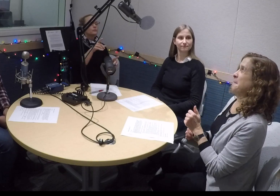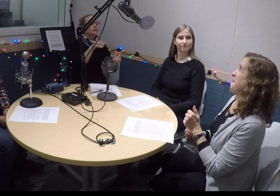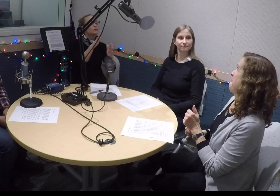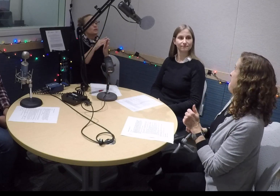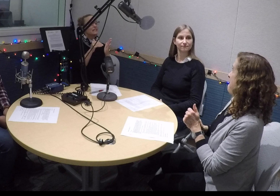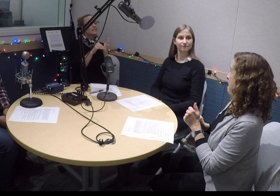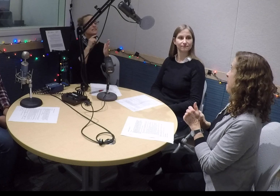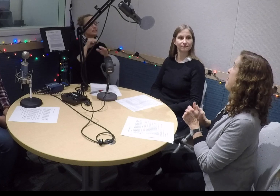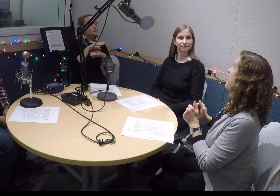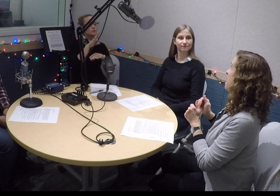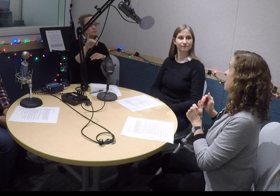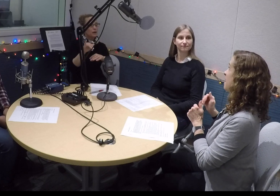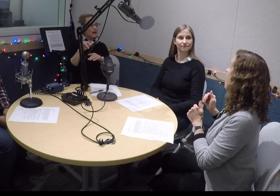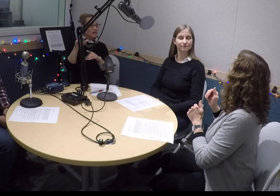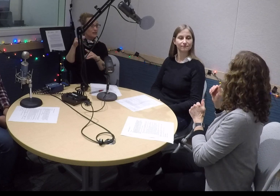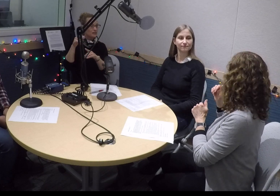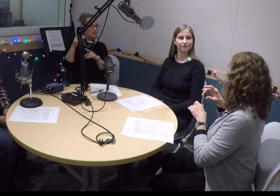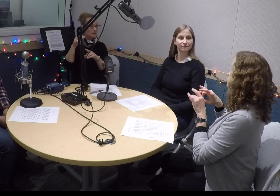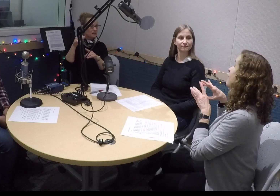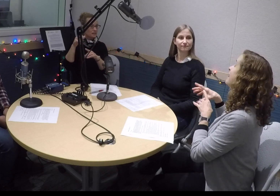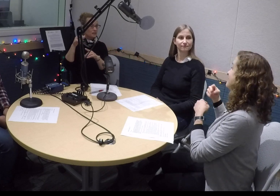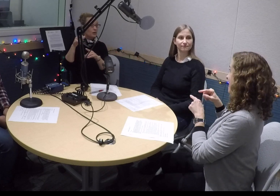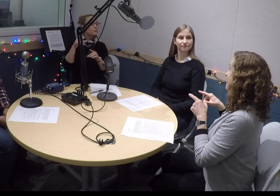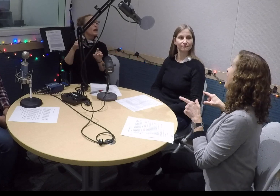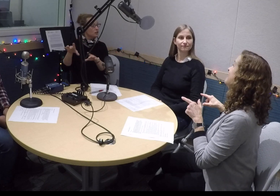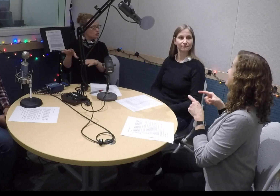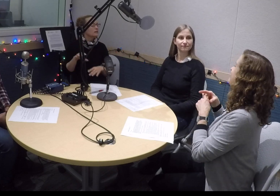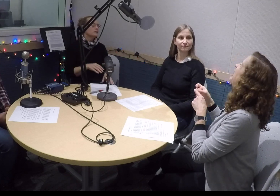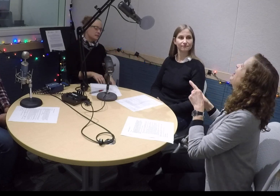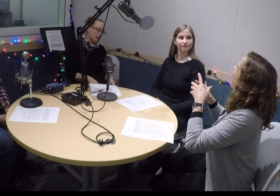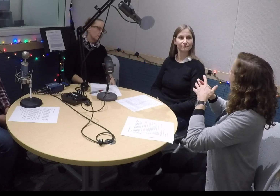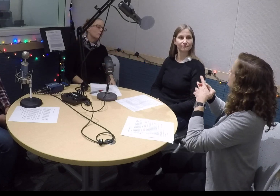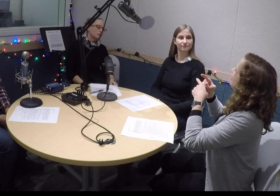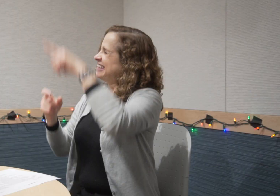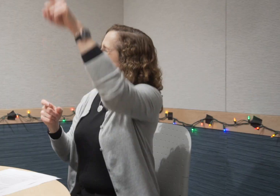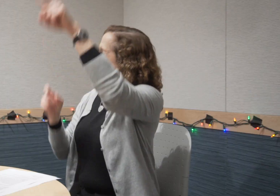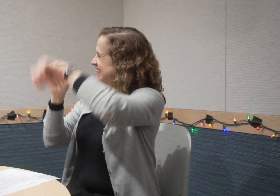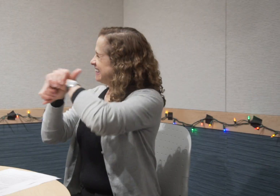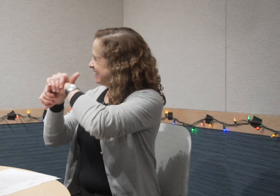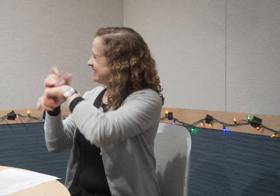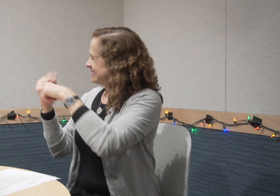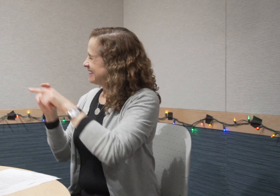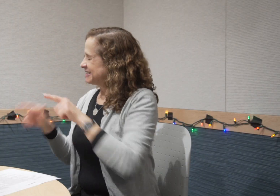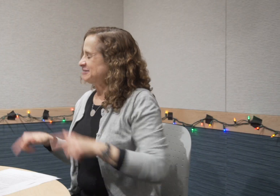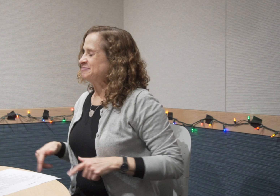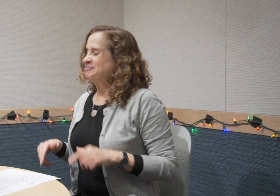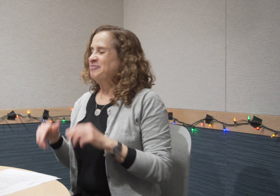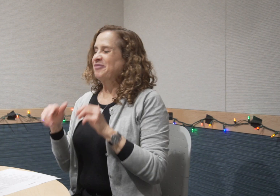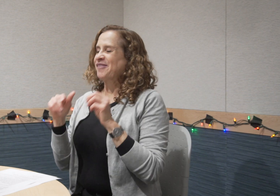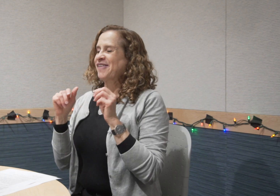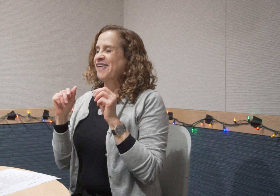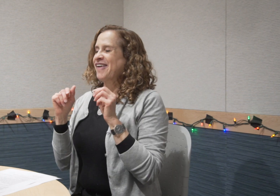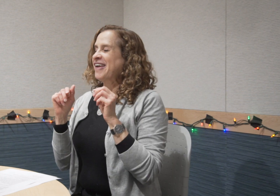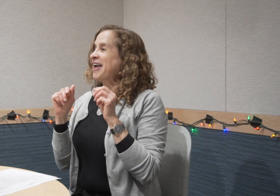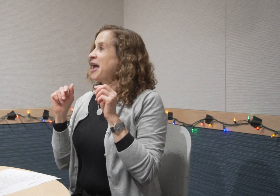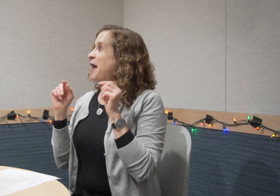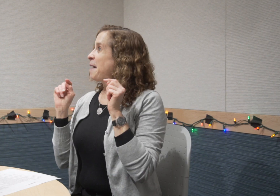New Zealand is influenced by Australian Sign Language. So you've got UK to Australia